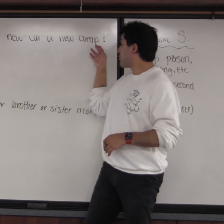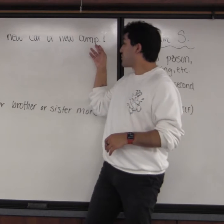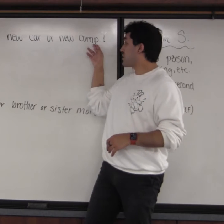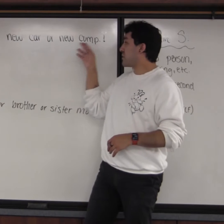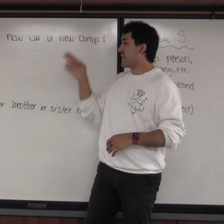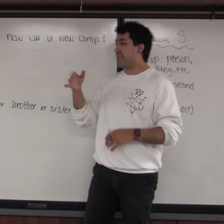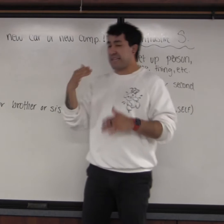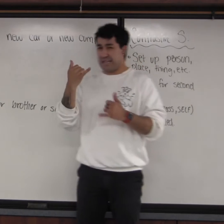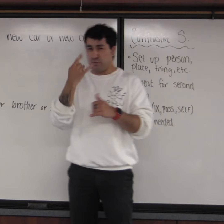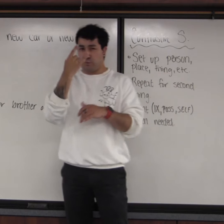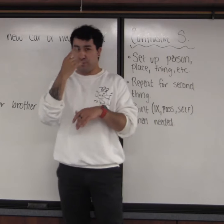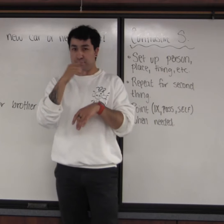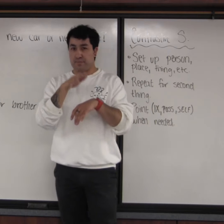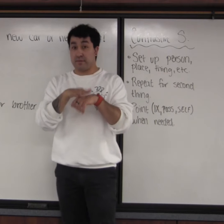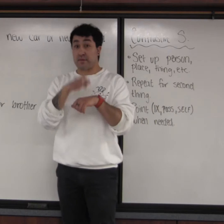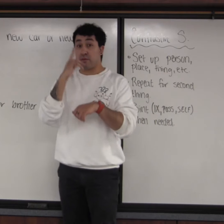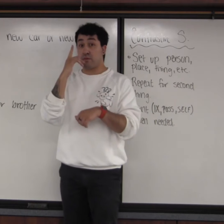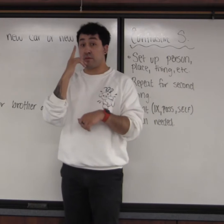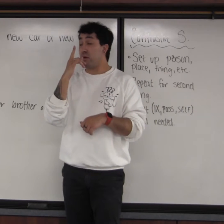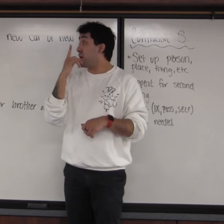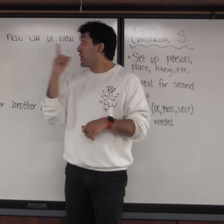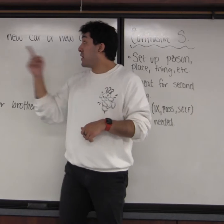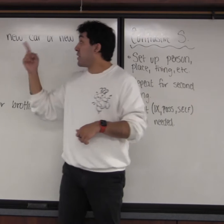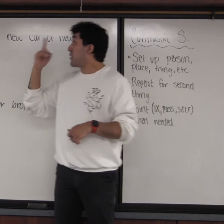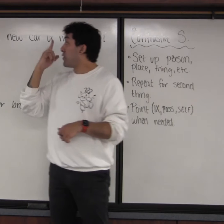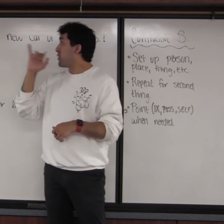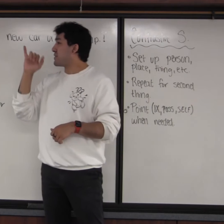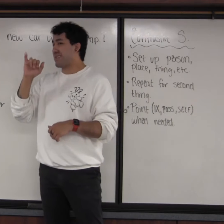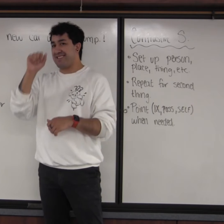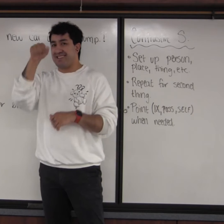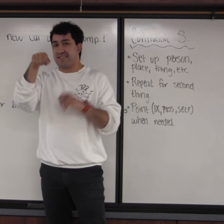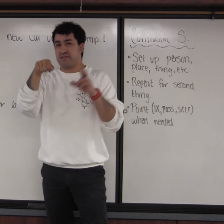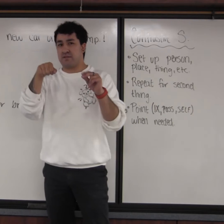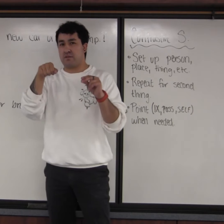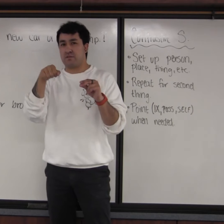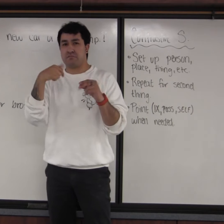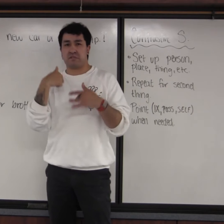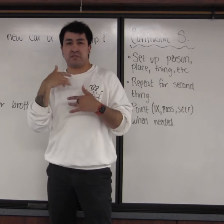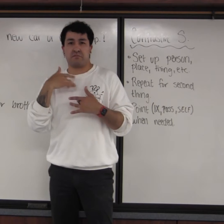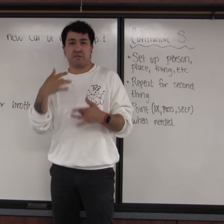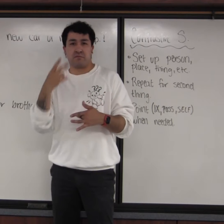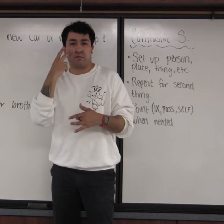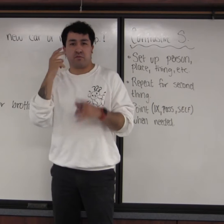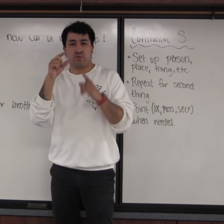sentence here. Do you want a new car or a new computer?